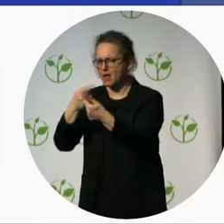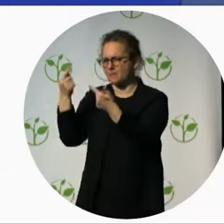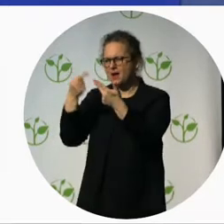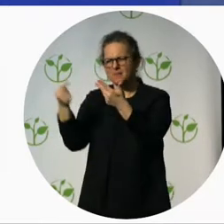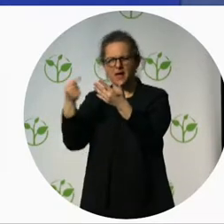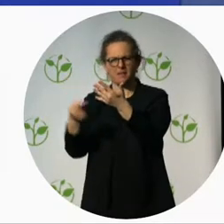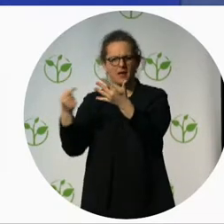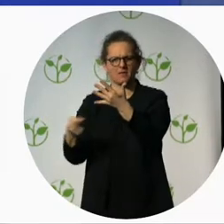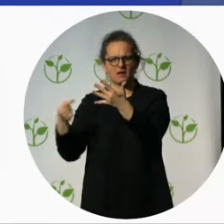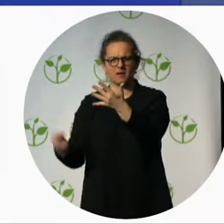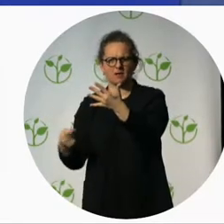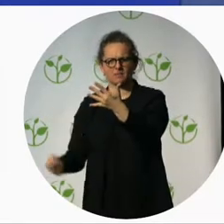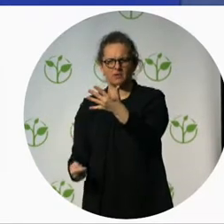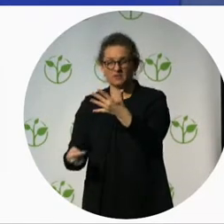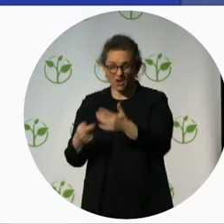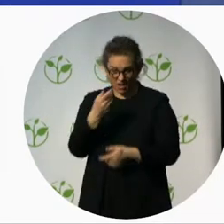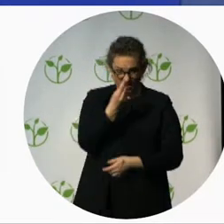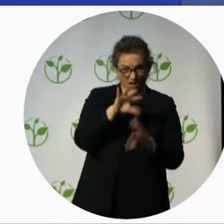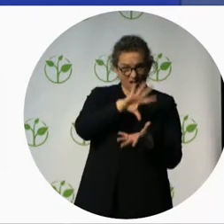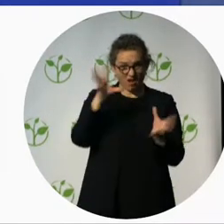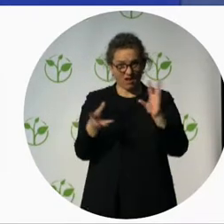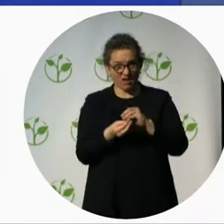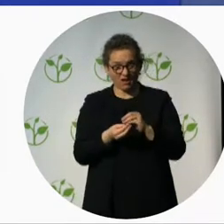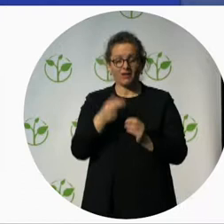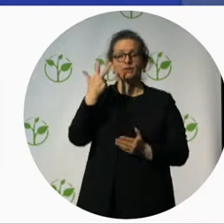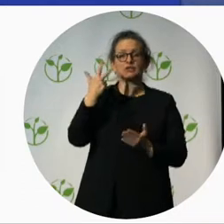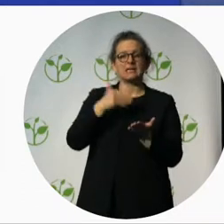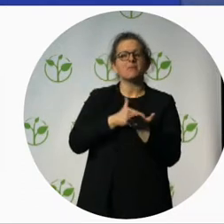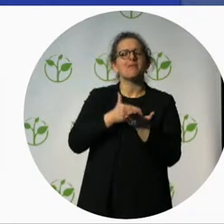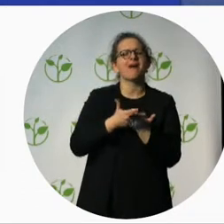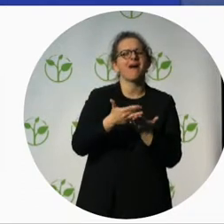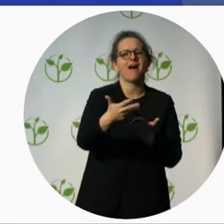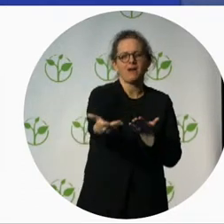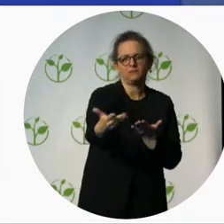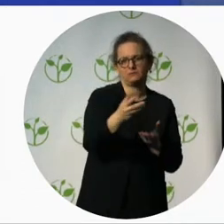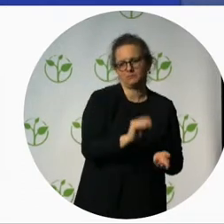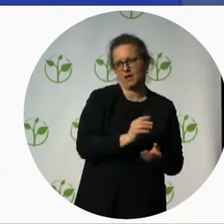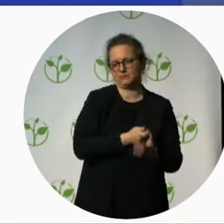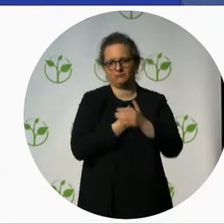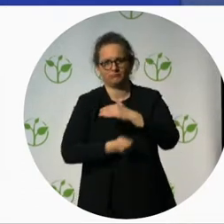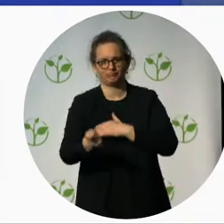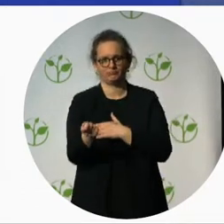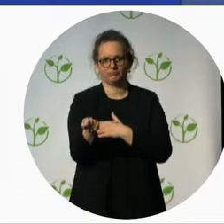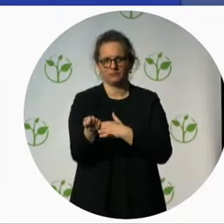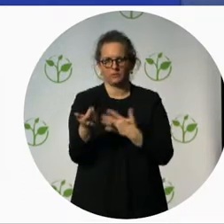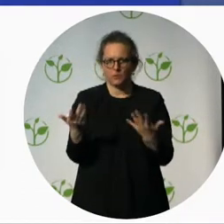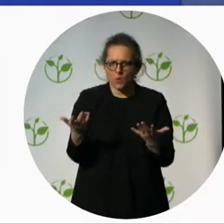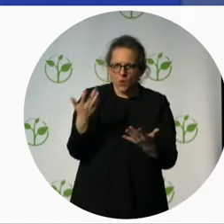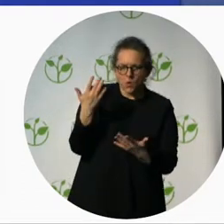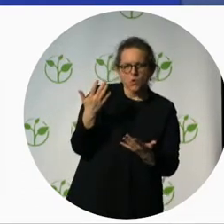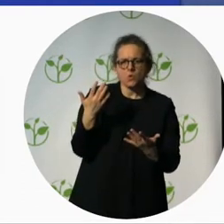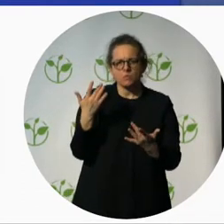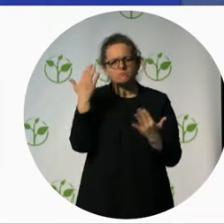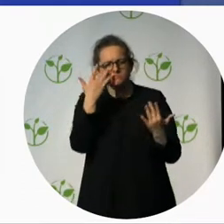people who either know a person with a disability, have in their midst a person with a disability, or have to take care in